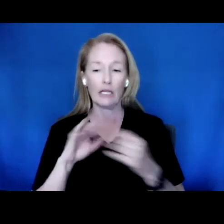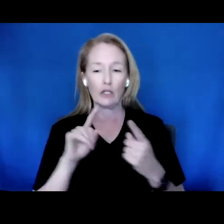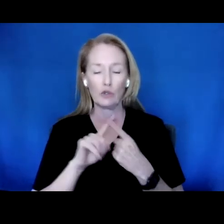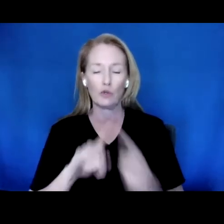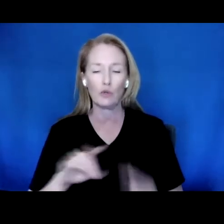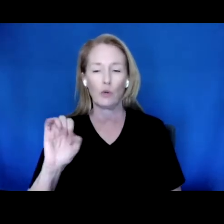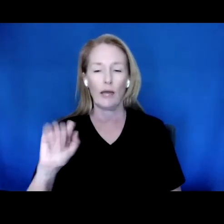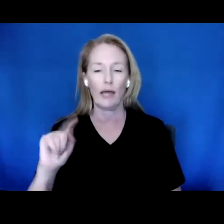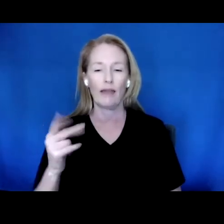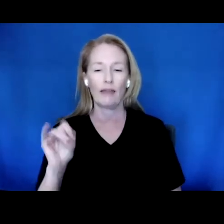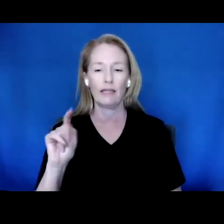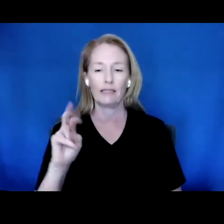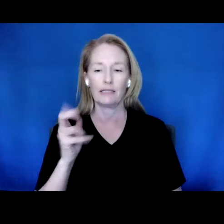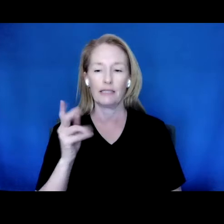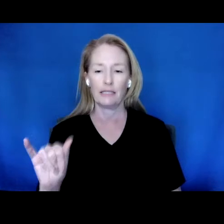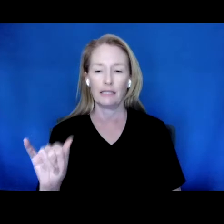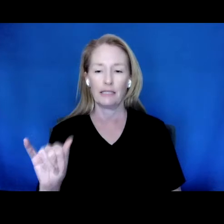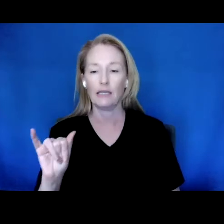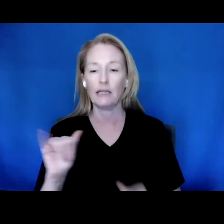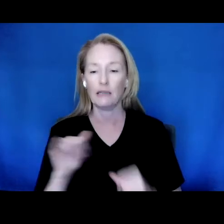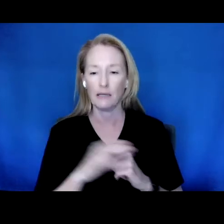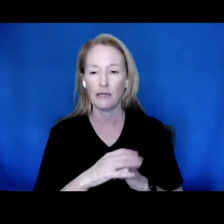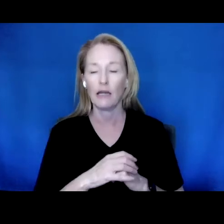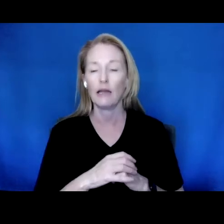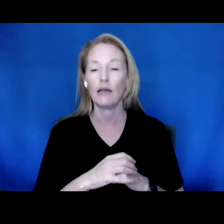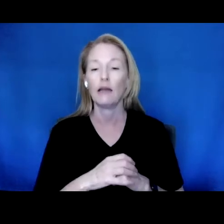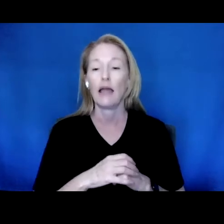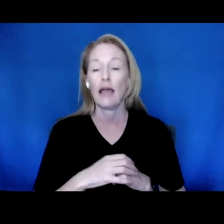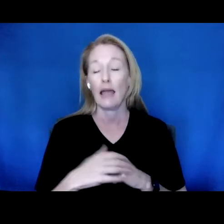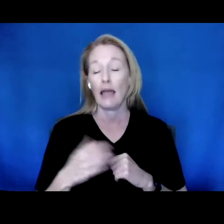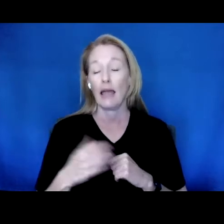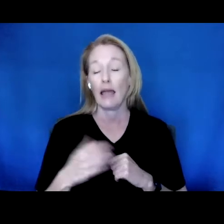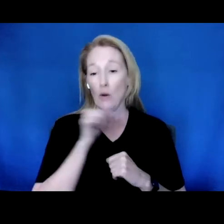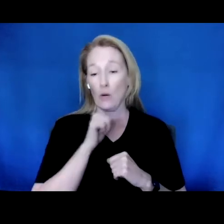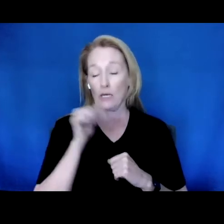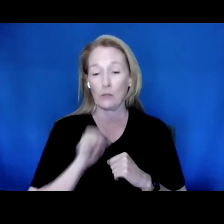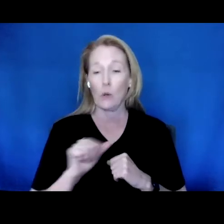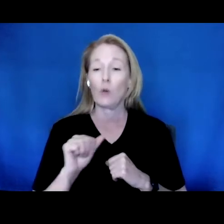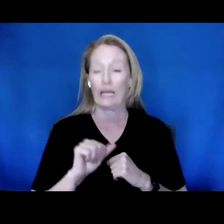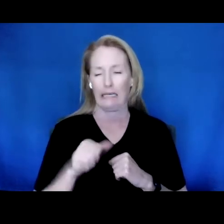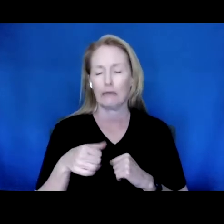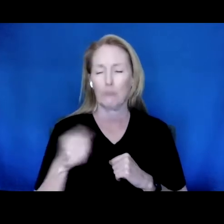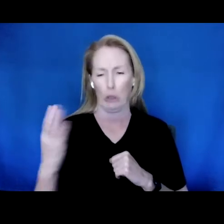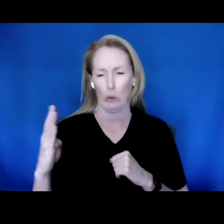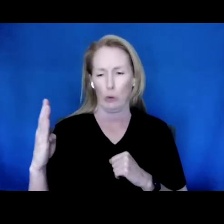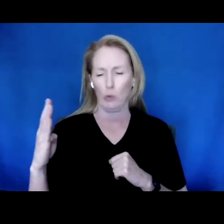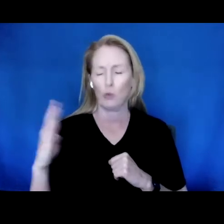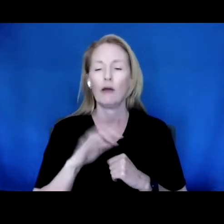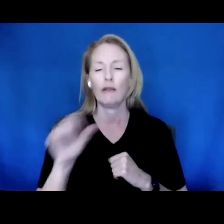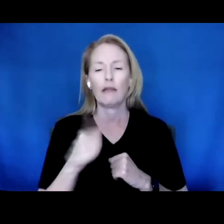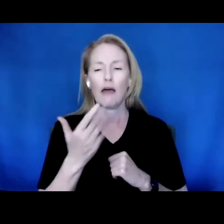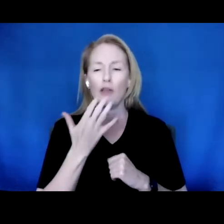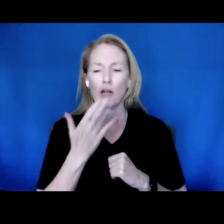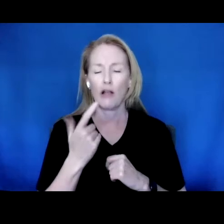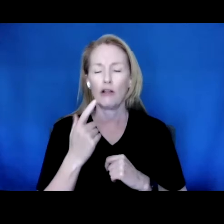is still navy, and then the other 5 colors represent the different races and